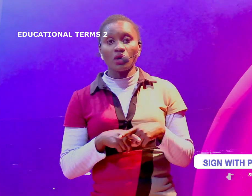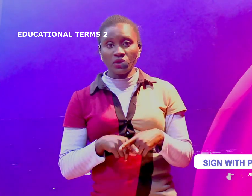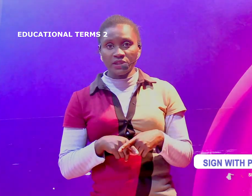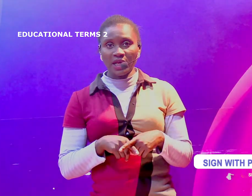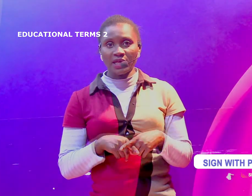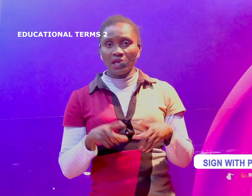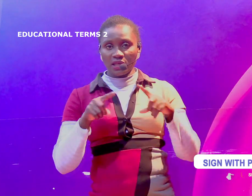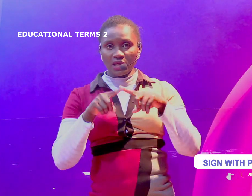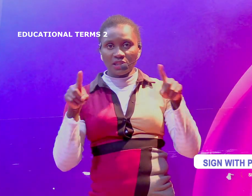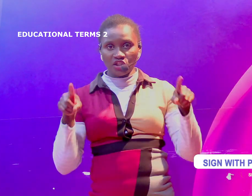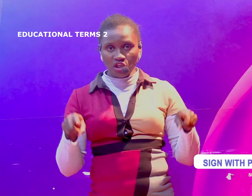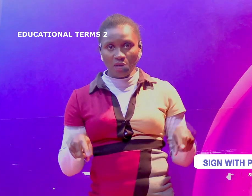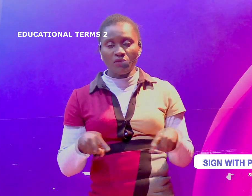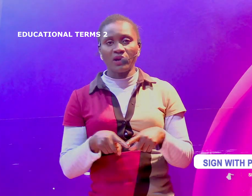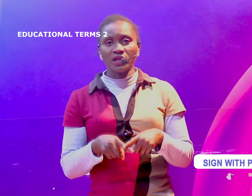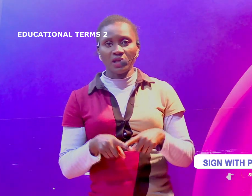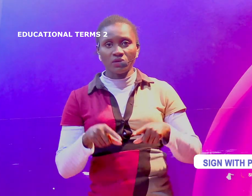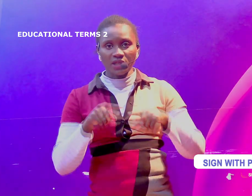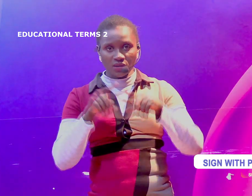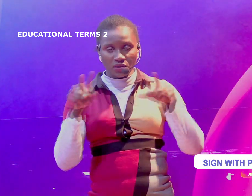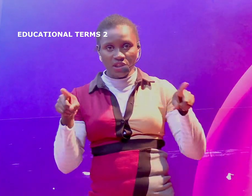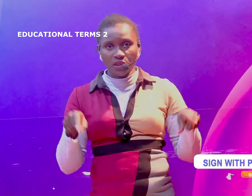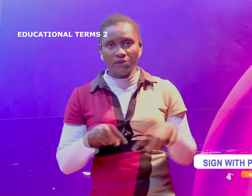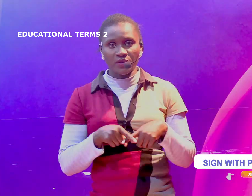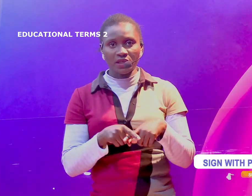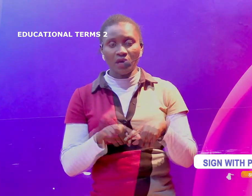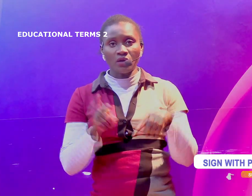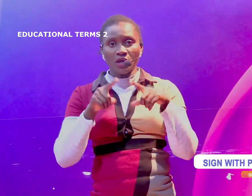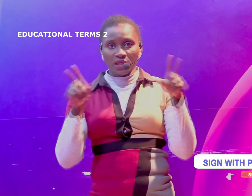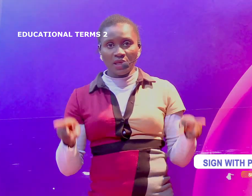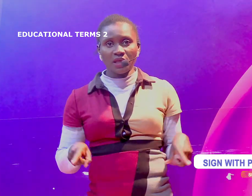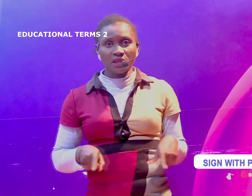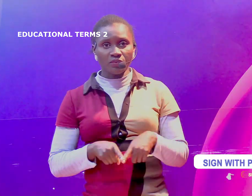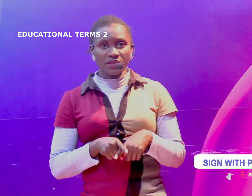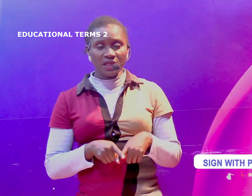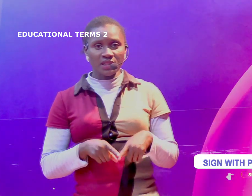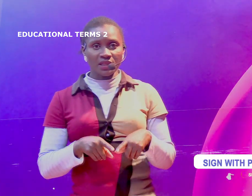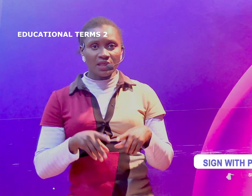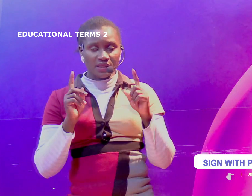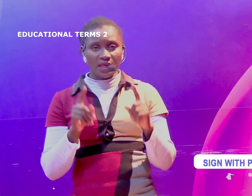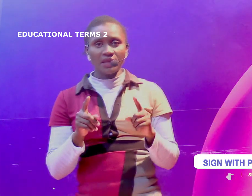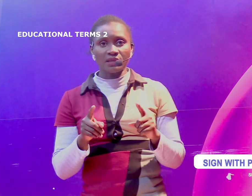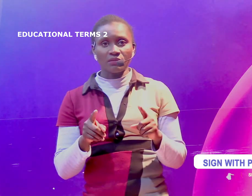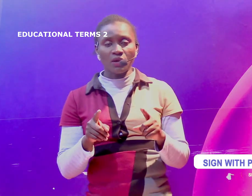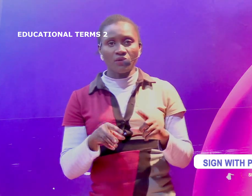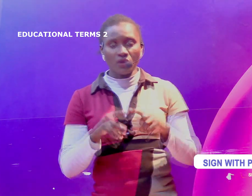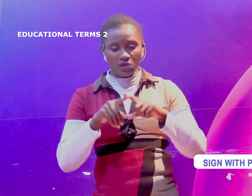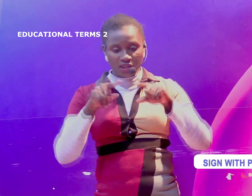like, that the shape of a rectangle. Just draw the shape of a rectangle, then it will represent the sign symbol for rectangle.